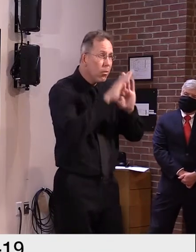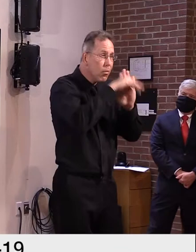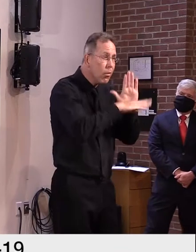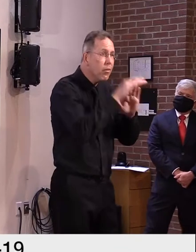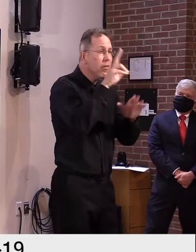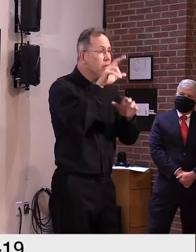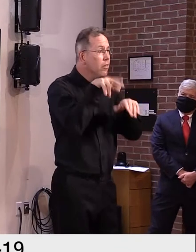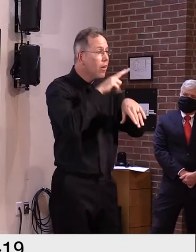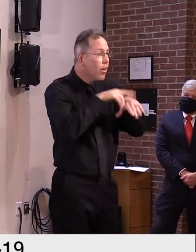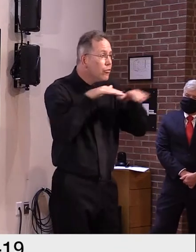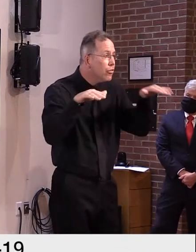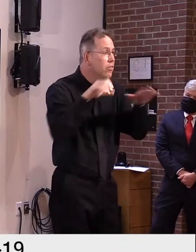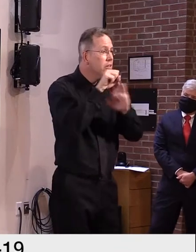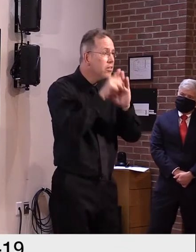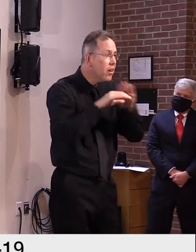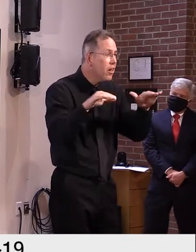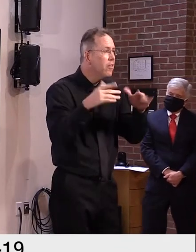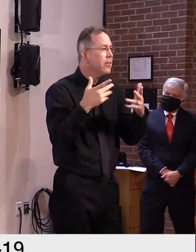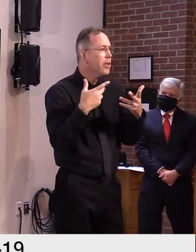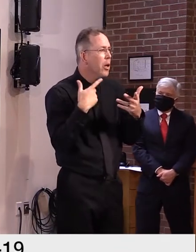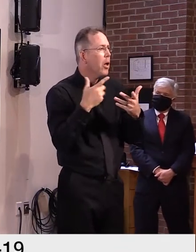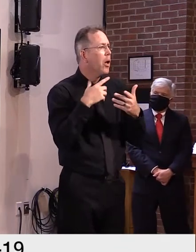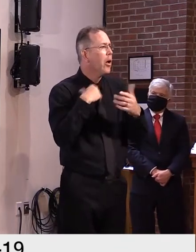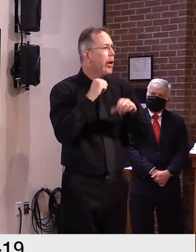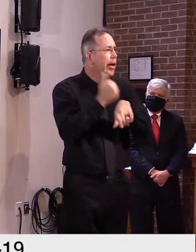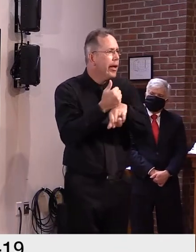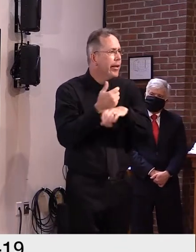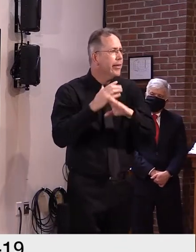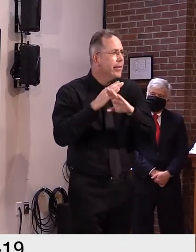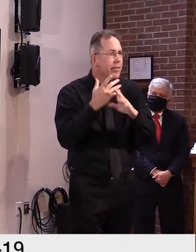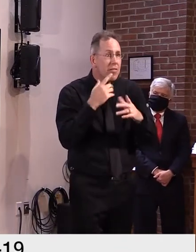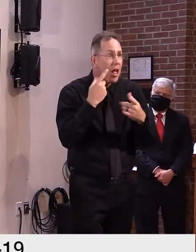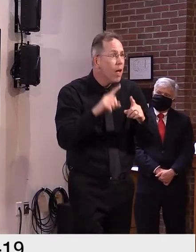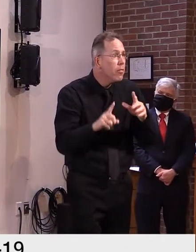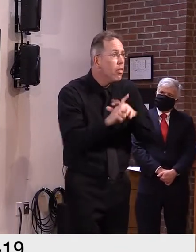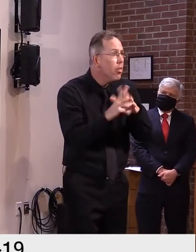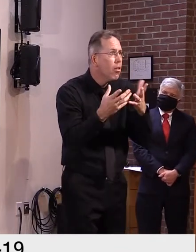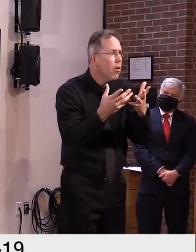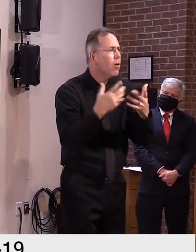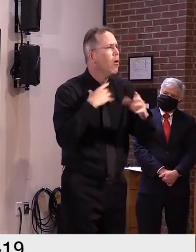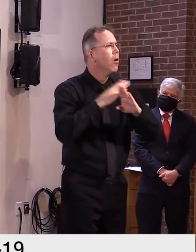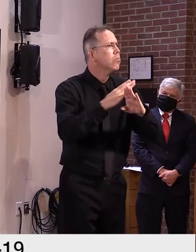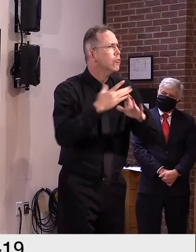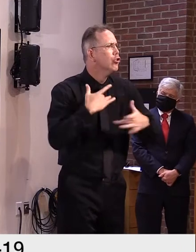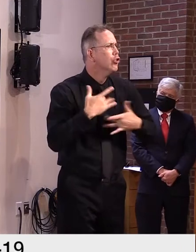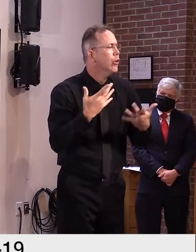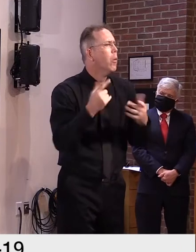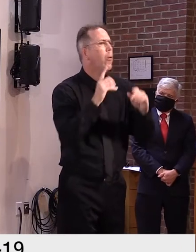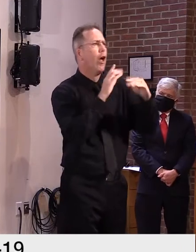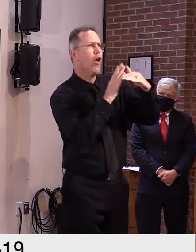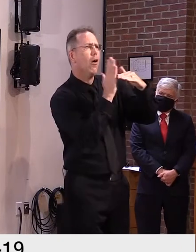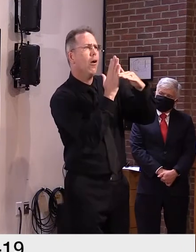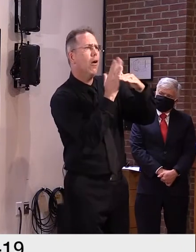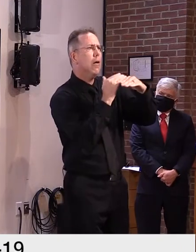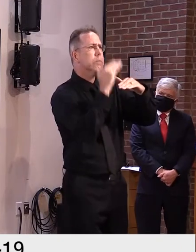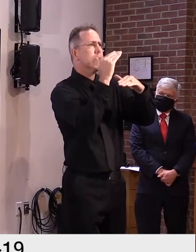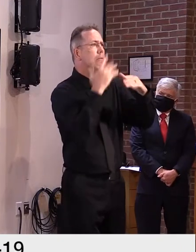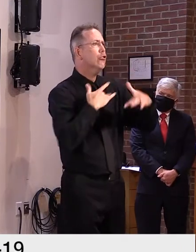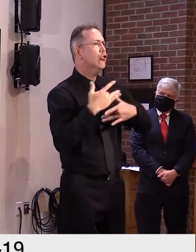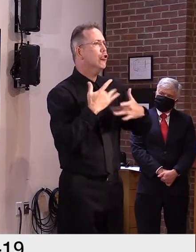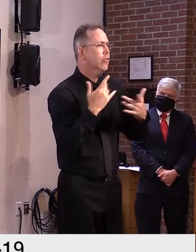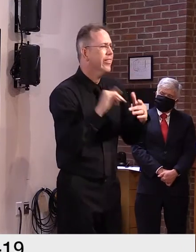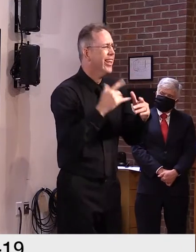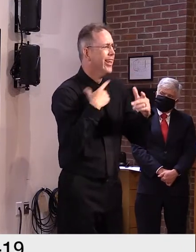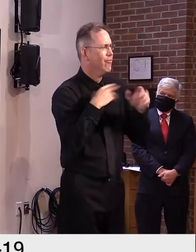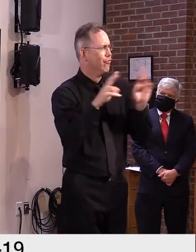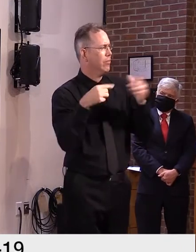guardrails, you know, where we get really concerned. So whether it's the number of cases in aggregate, whether it's the number